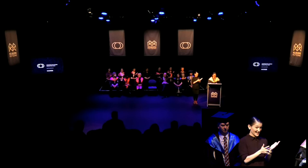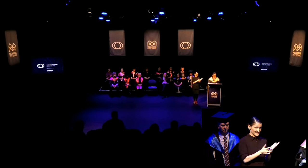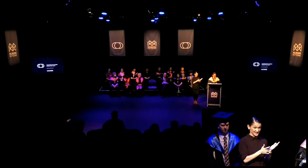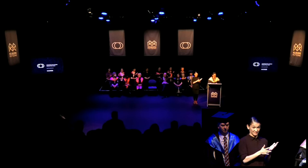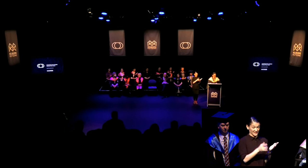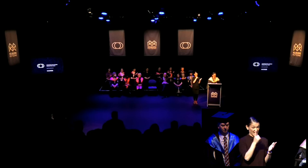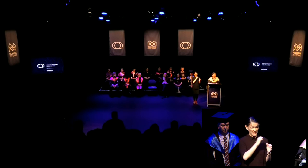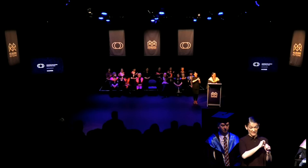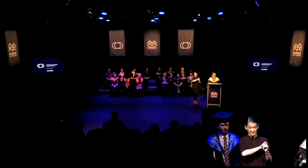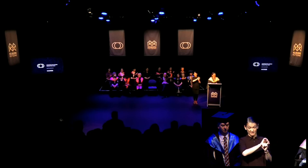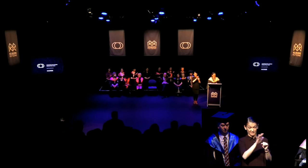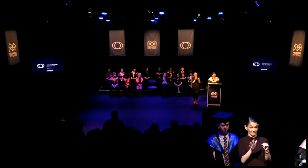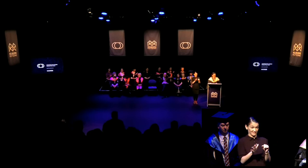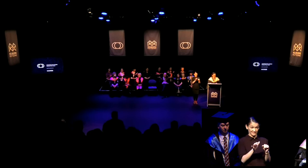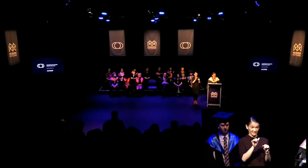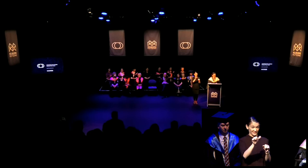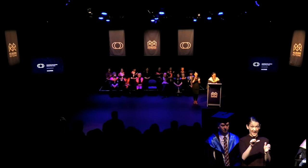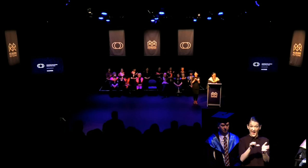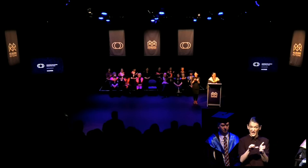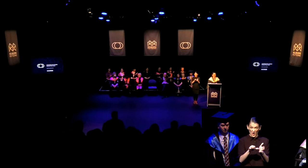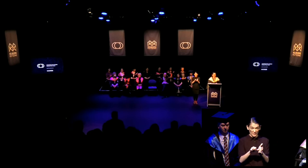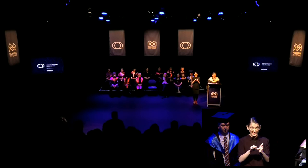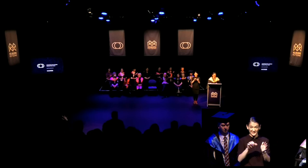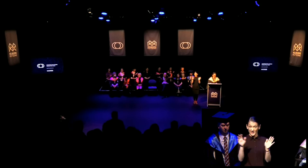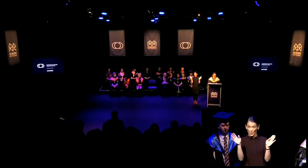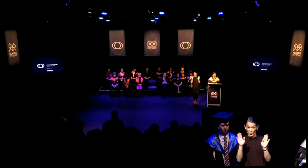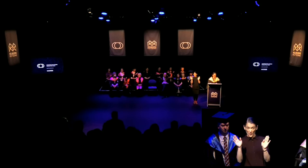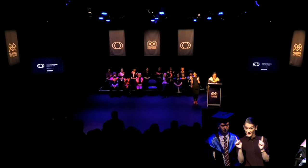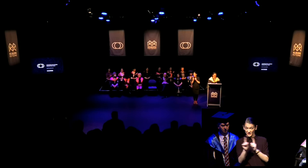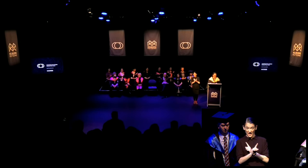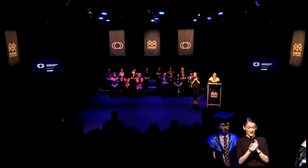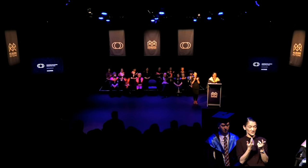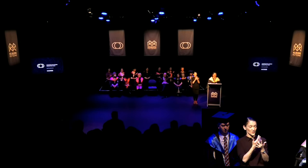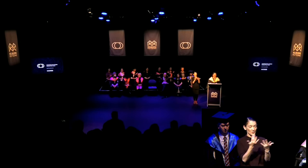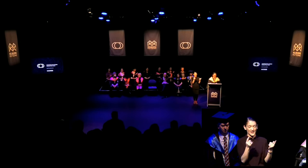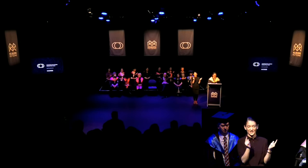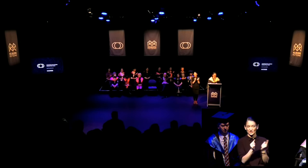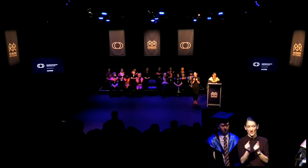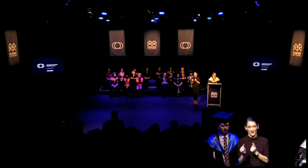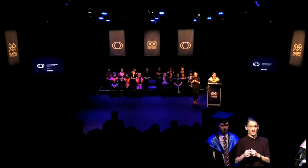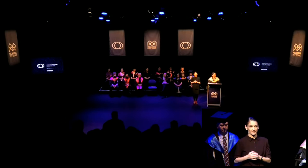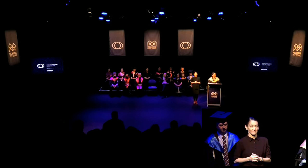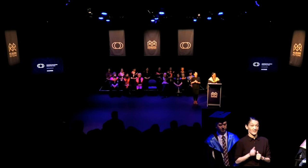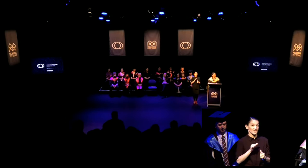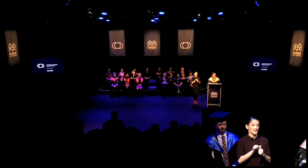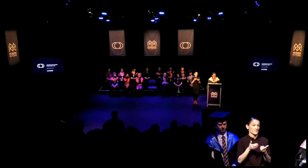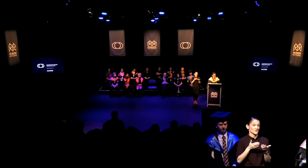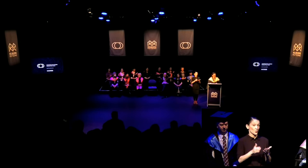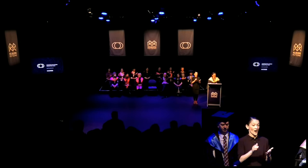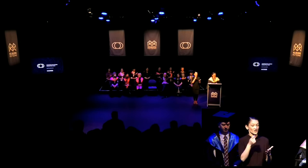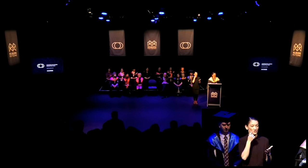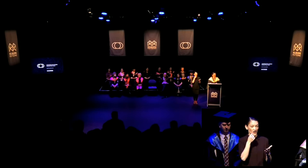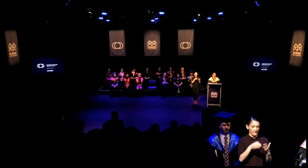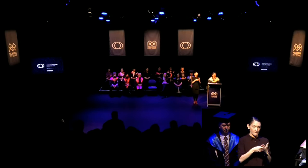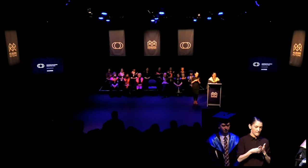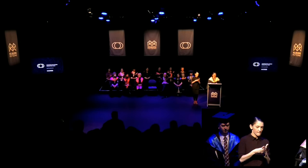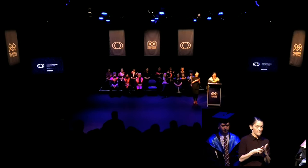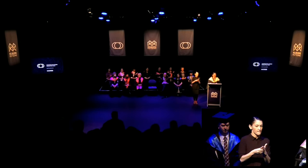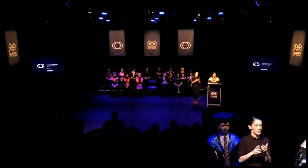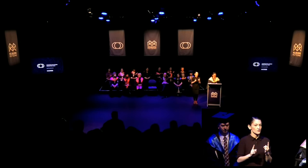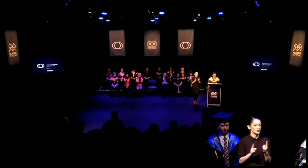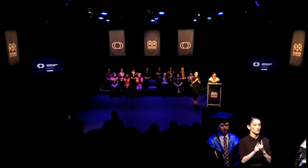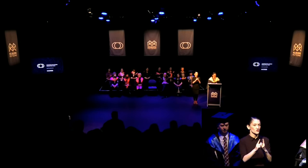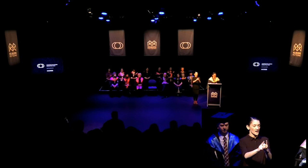global pandemic, and climate change. And the best way to navigate change and to adapt in an uncertain environment